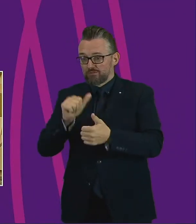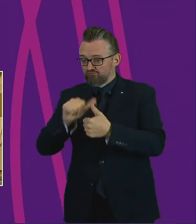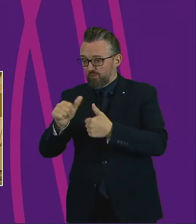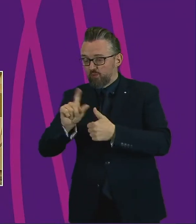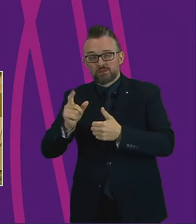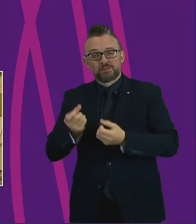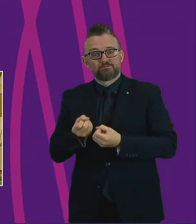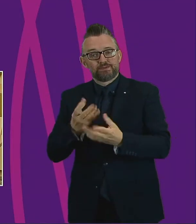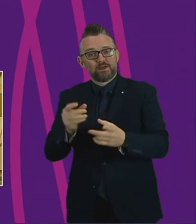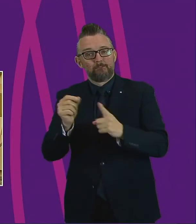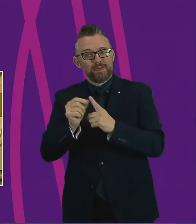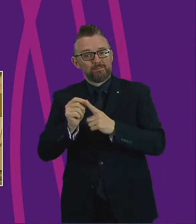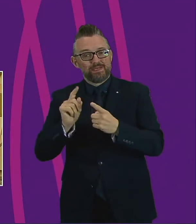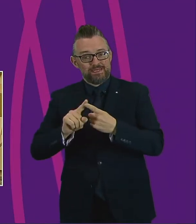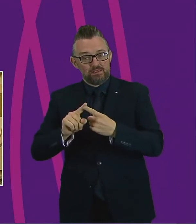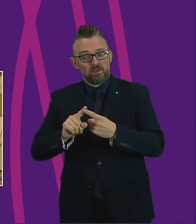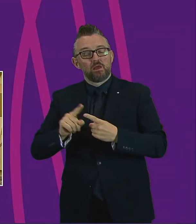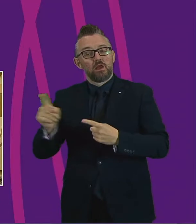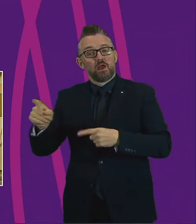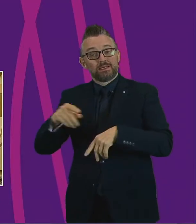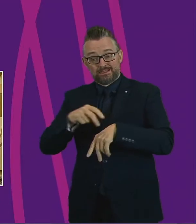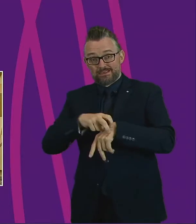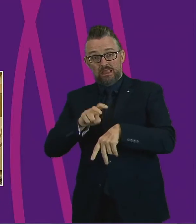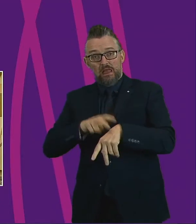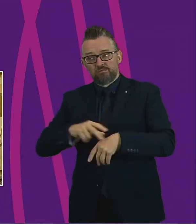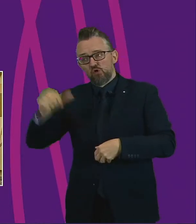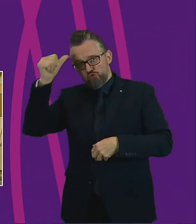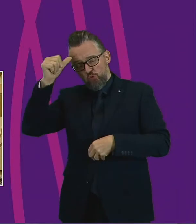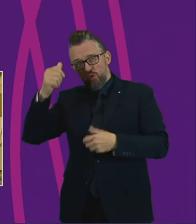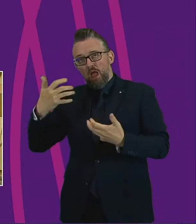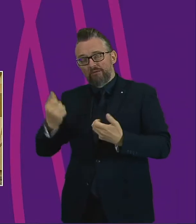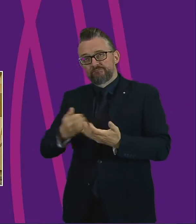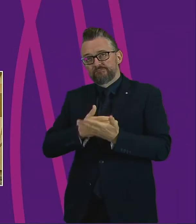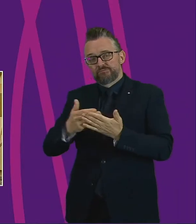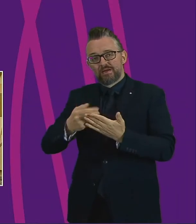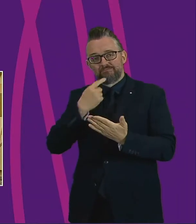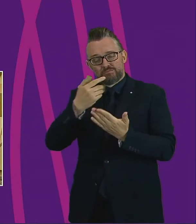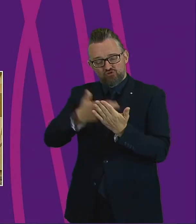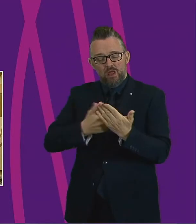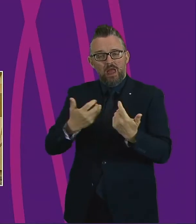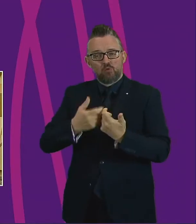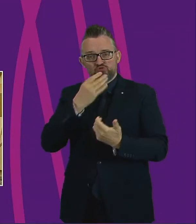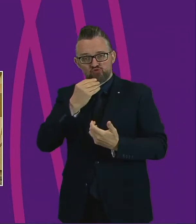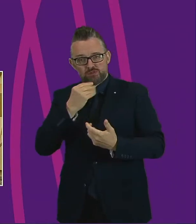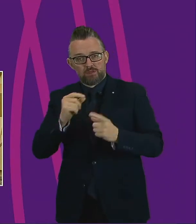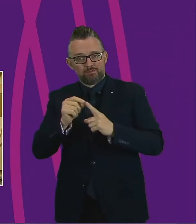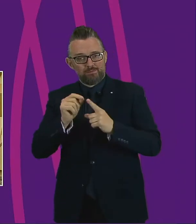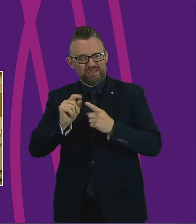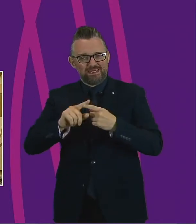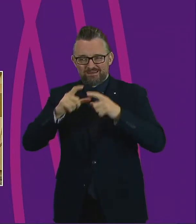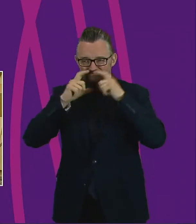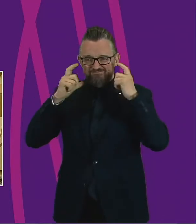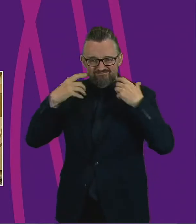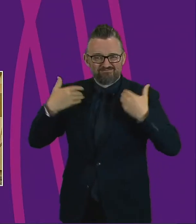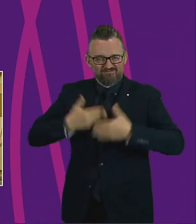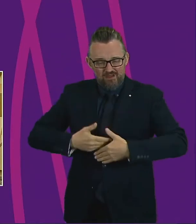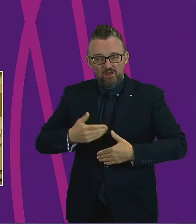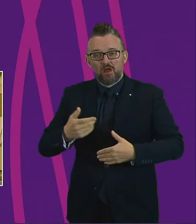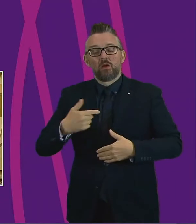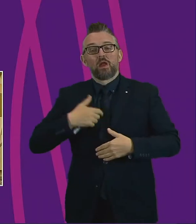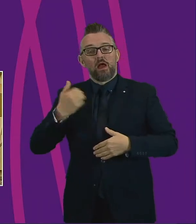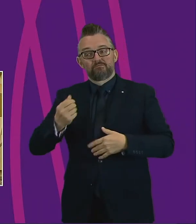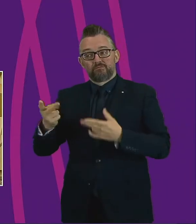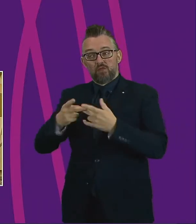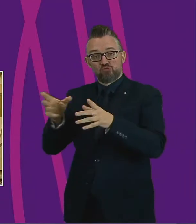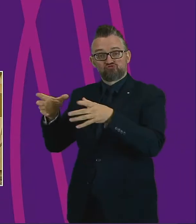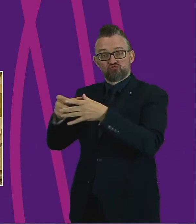staff have clear guidance about the use of PPE. We are continuing to look, advised by our nosocomial advisory group, on